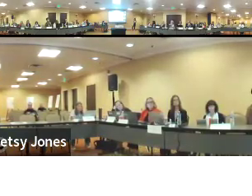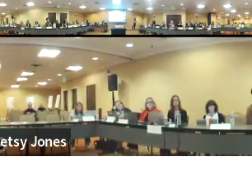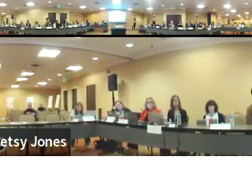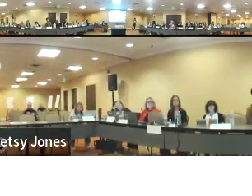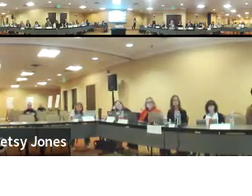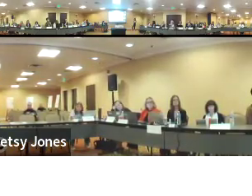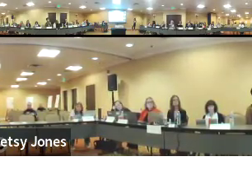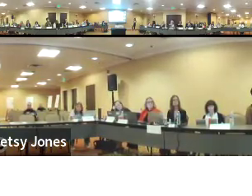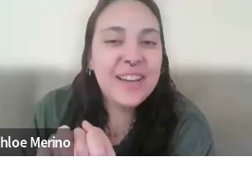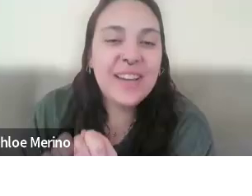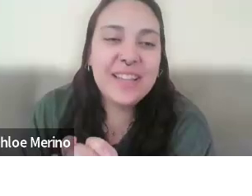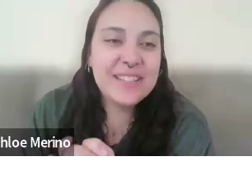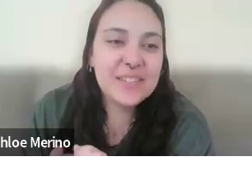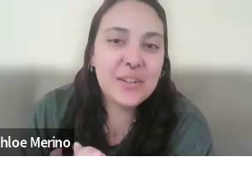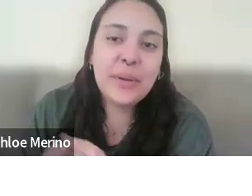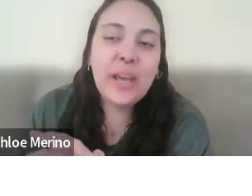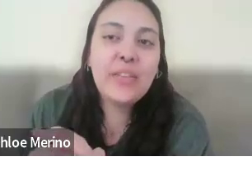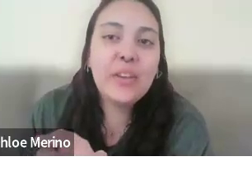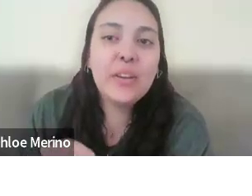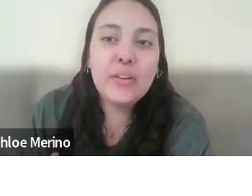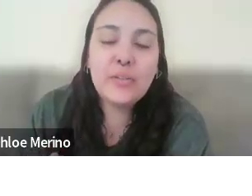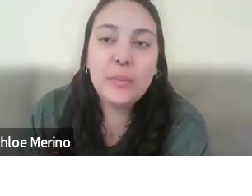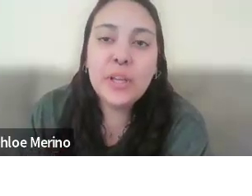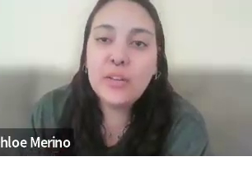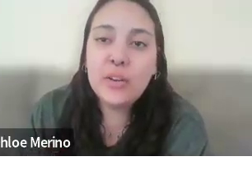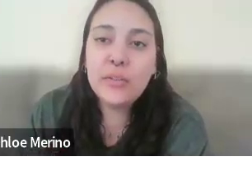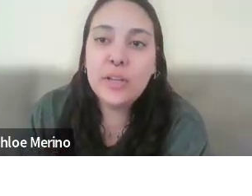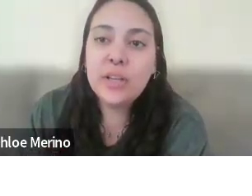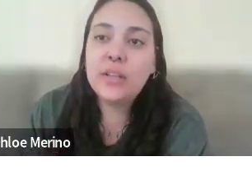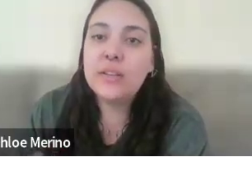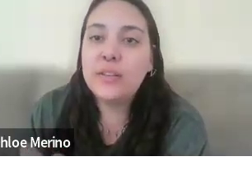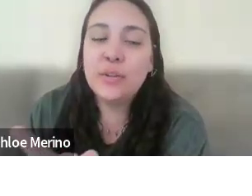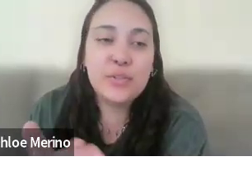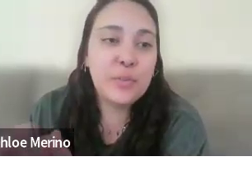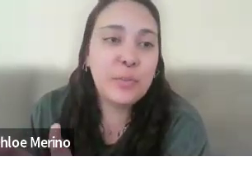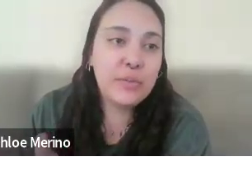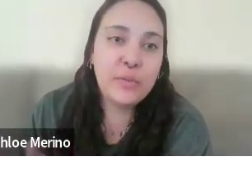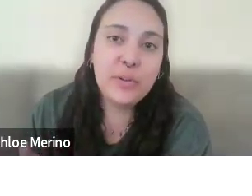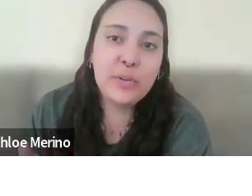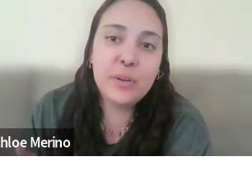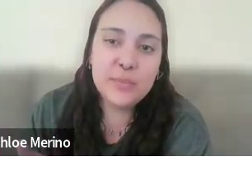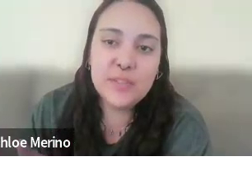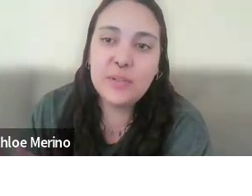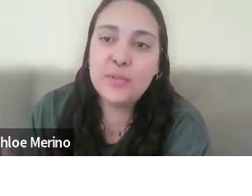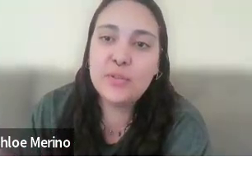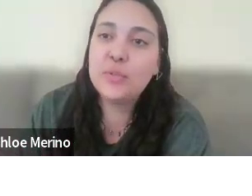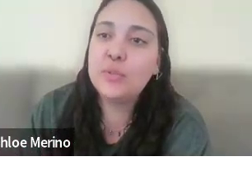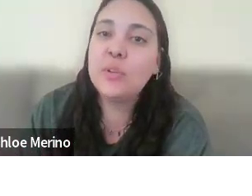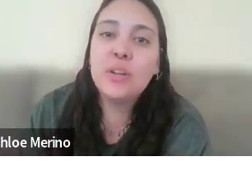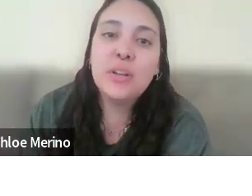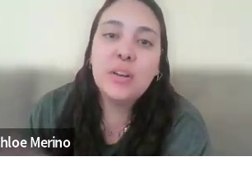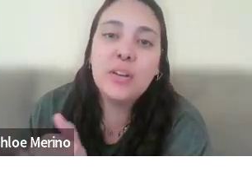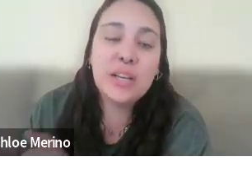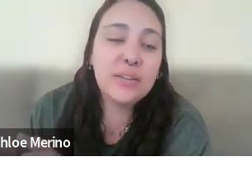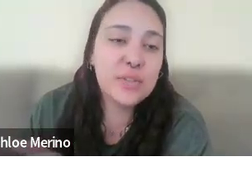missed. Yeah, hi, this is Chloe. I think for me, a lot of it, just from what I've reviewed, comes down